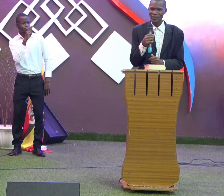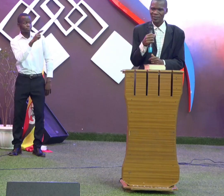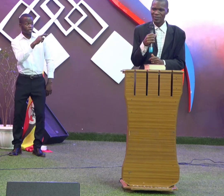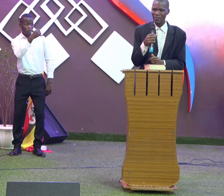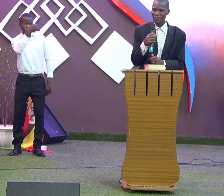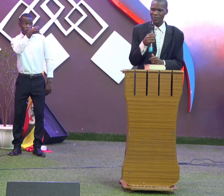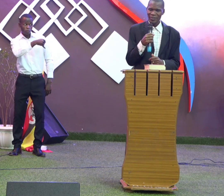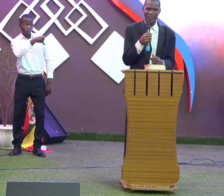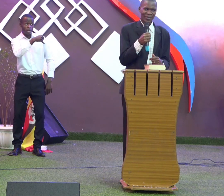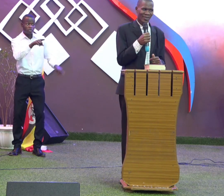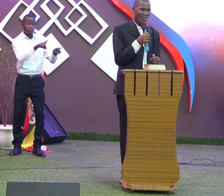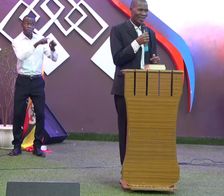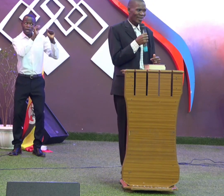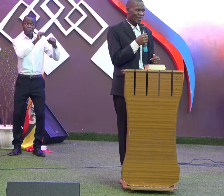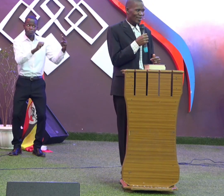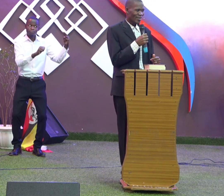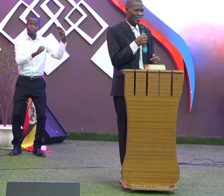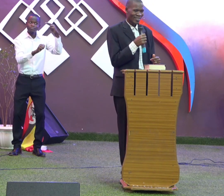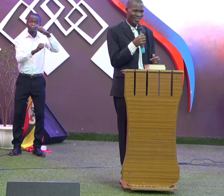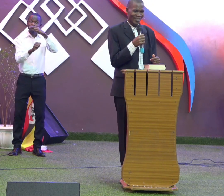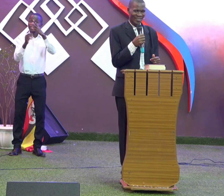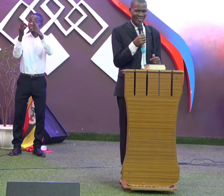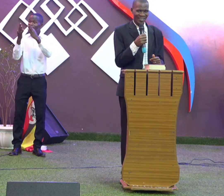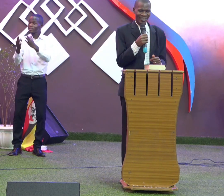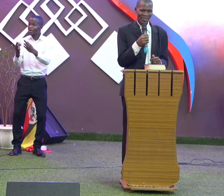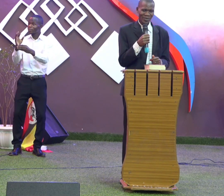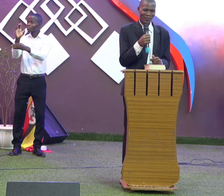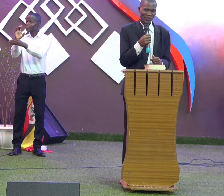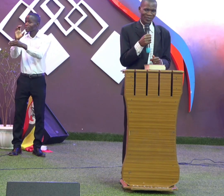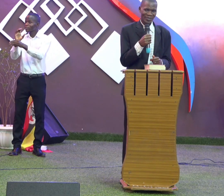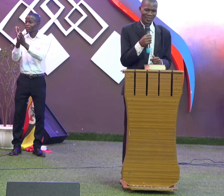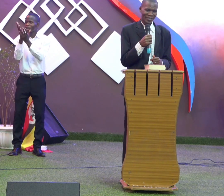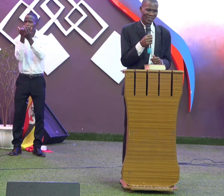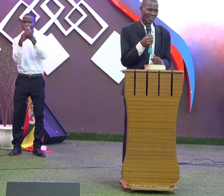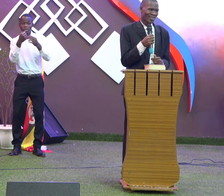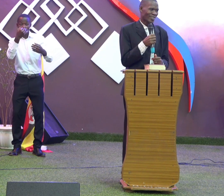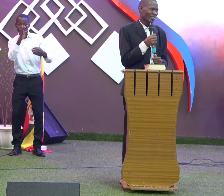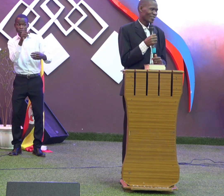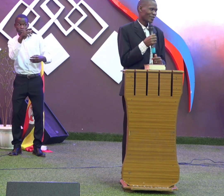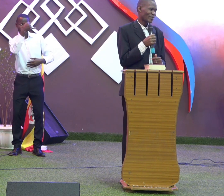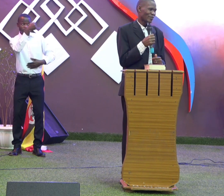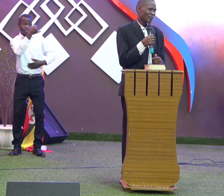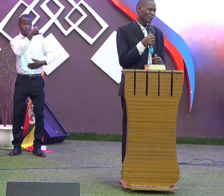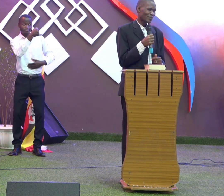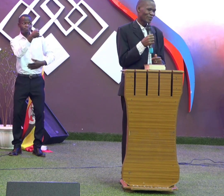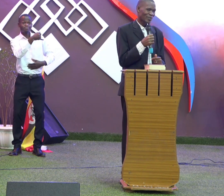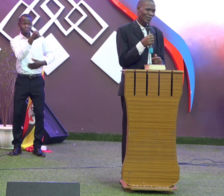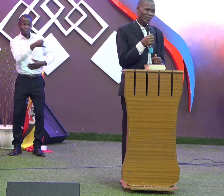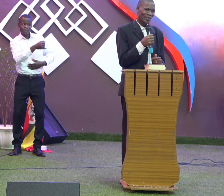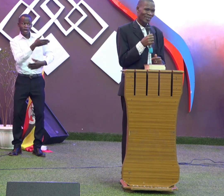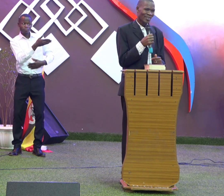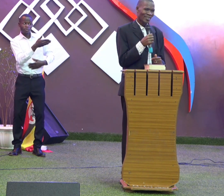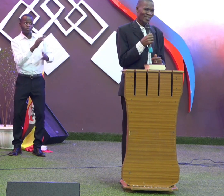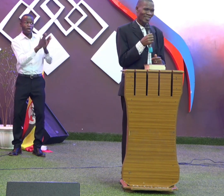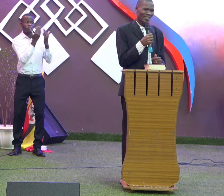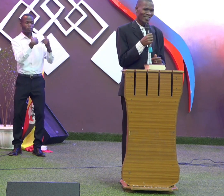church ero birengera. Twaina ko buzigo bubiri. Nenga bobere eri mutoyi ngositamye kuganga tewetaga